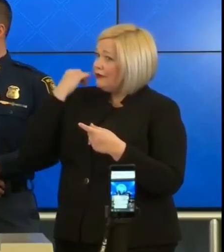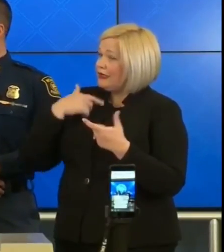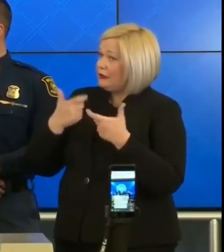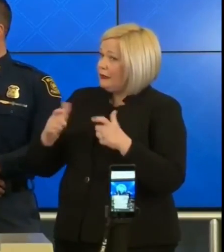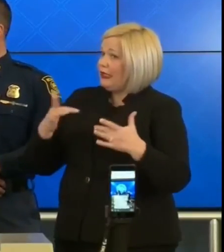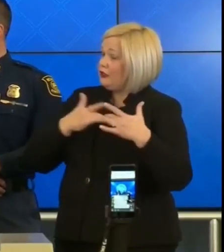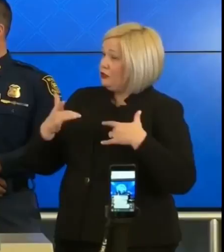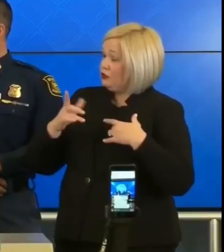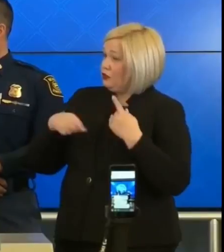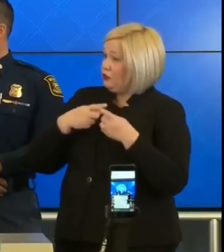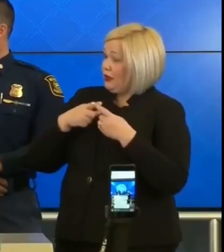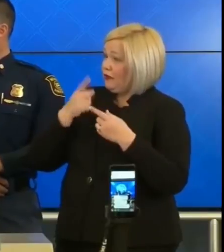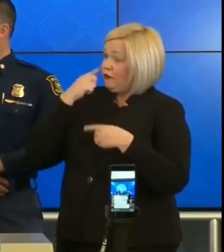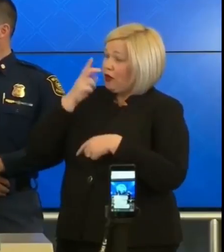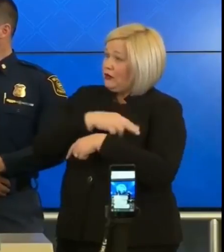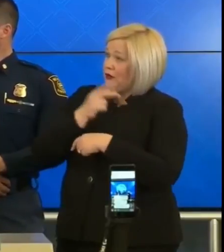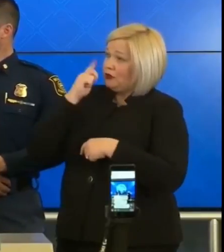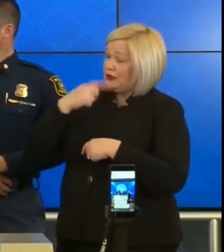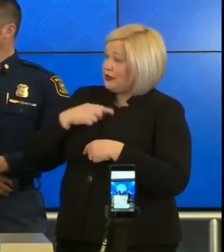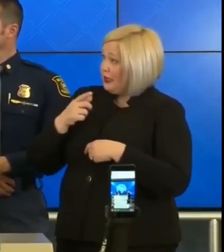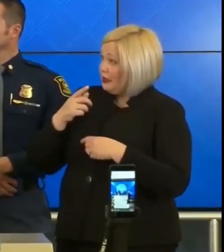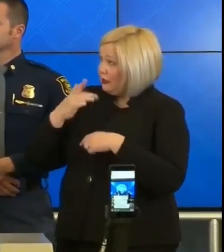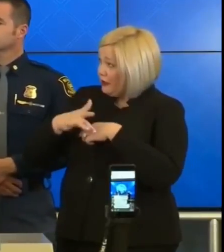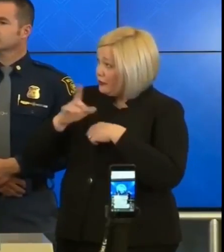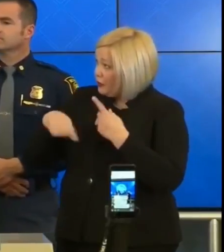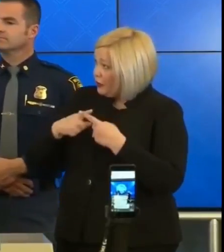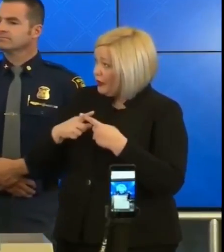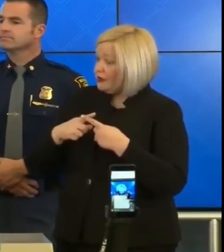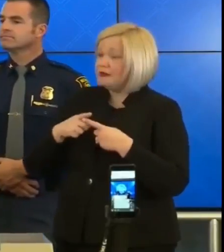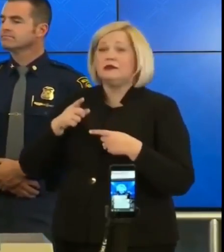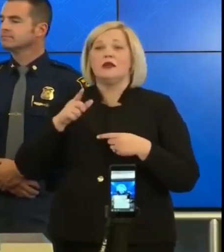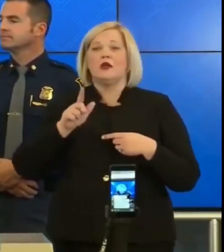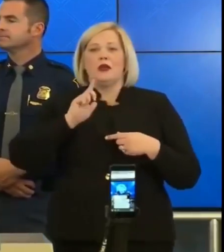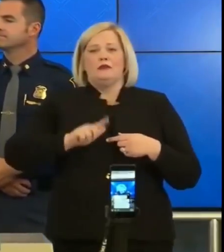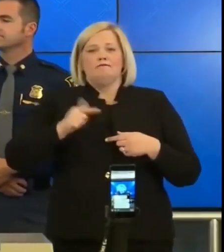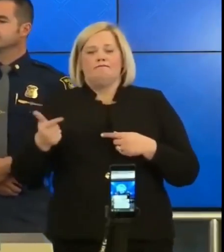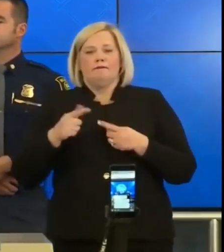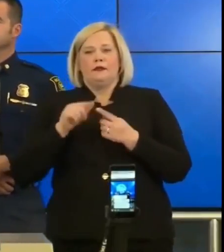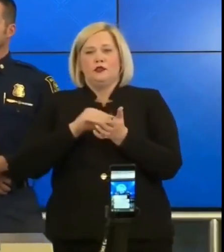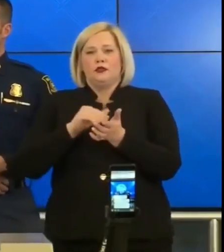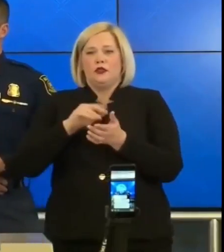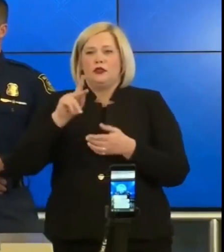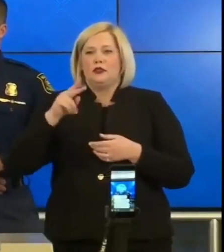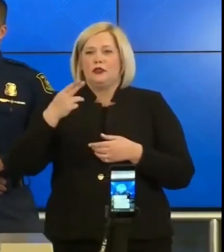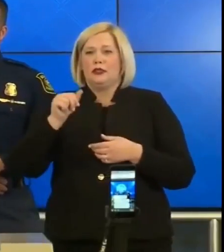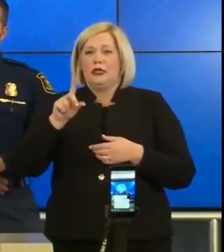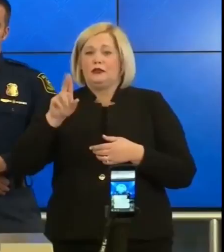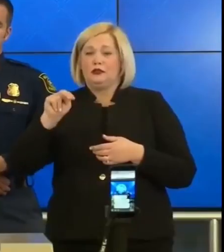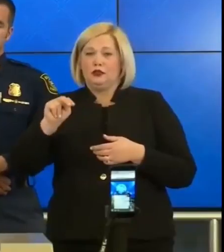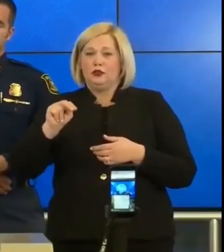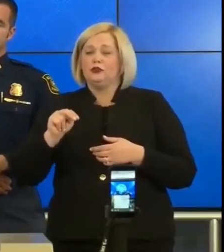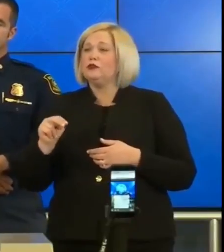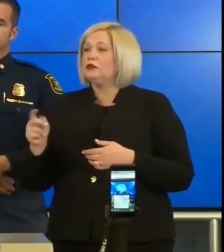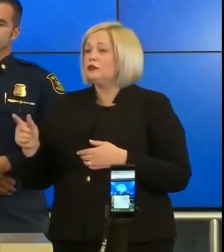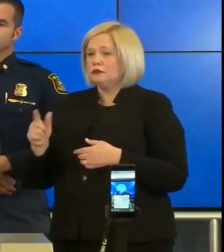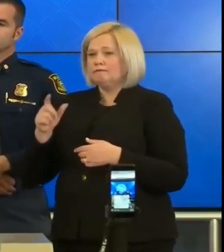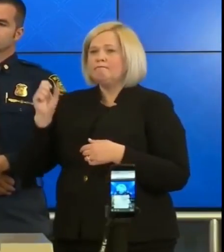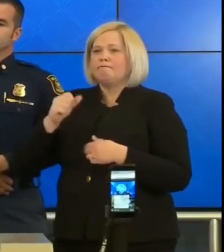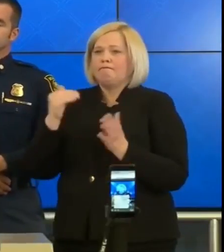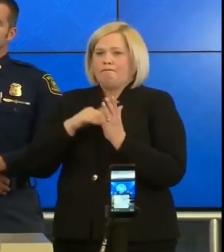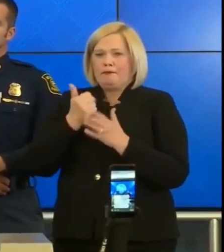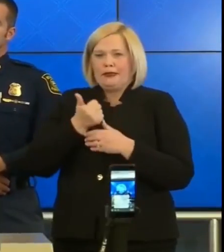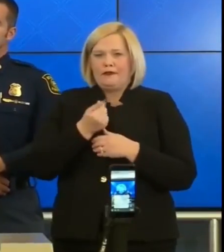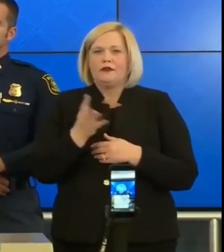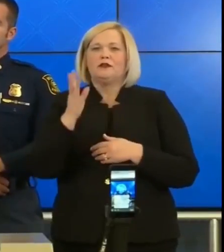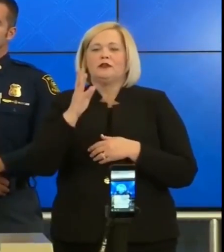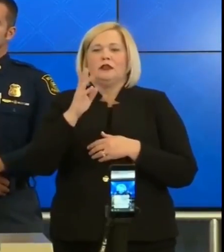are those going to become available? Yeah, I'm going to hand that one over to Dr. Khaldun. Thank you. Yes, so we have, again, for